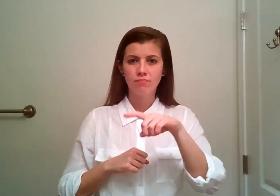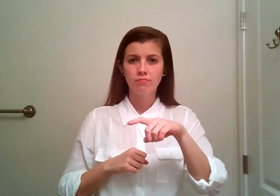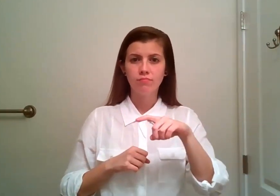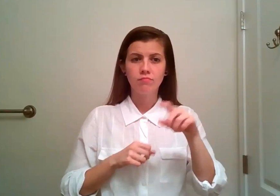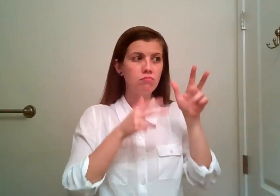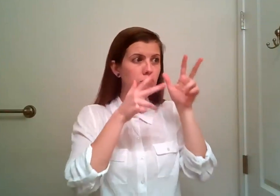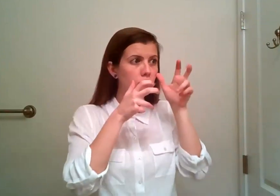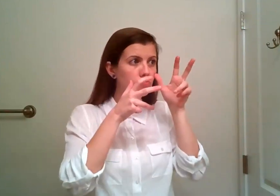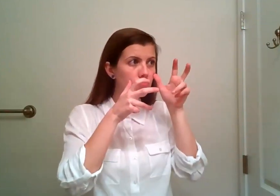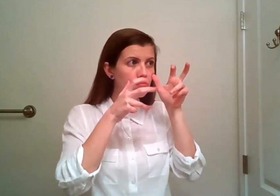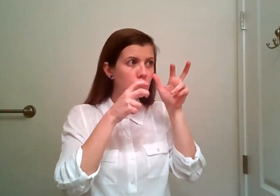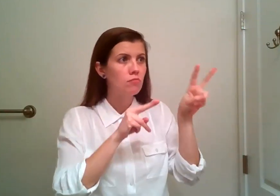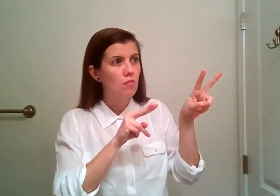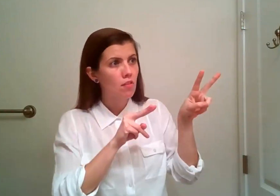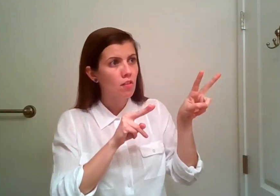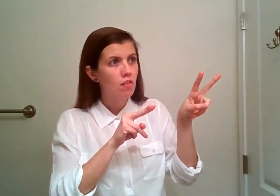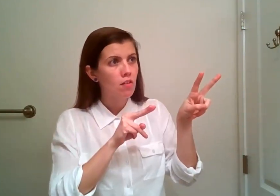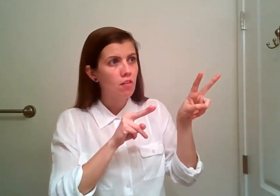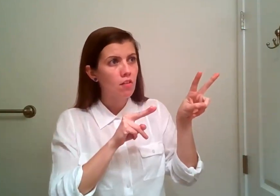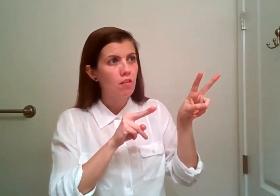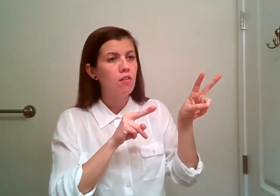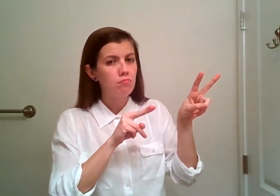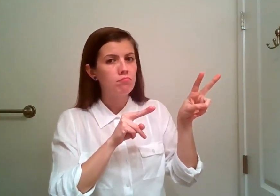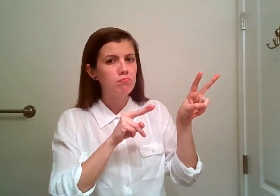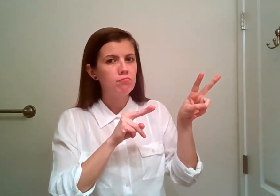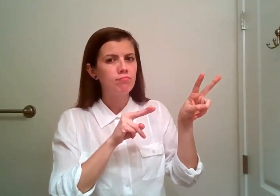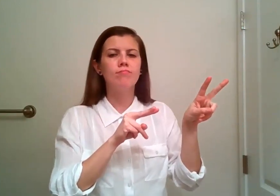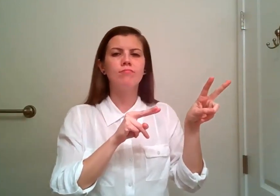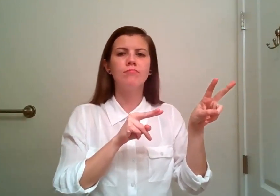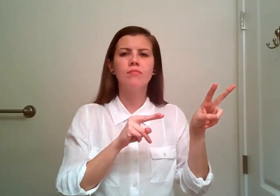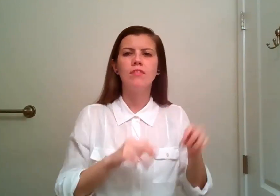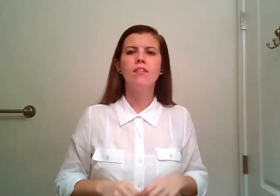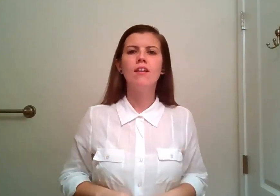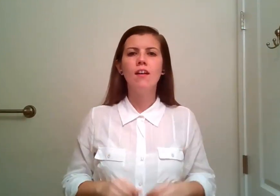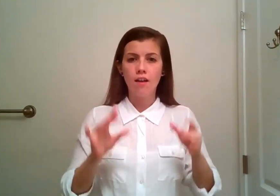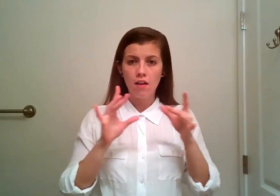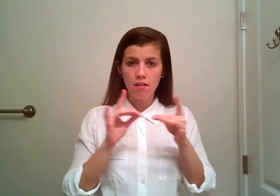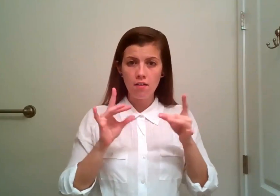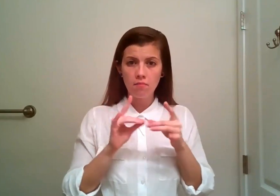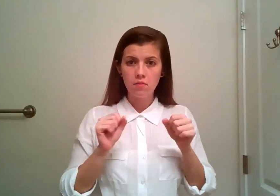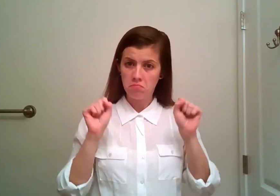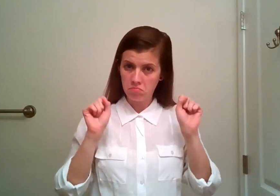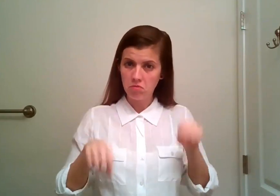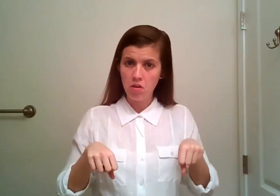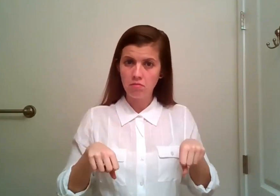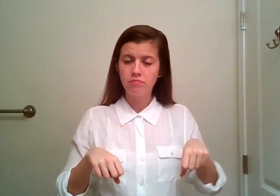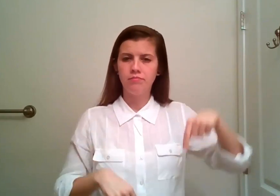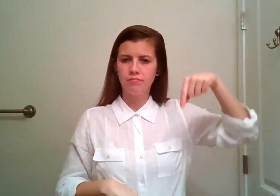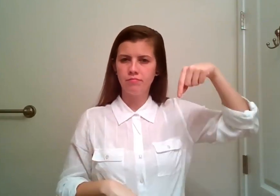I'm going to share some information with you, and I want you to analyze it and to look at it and comment down